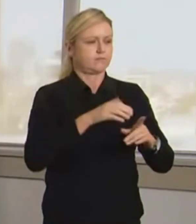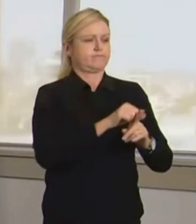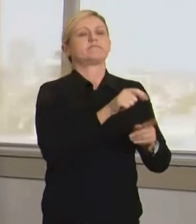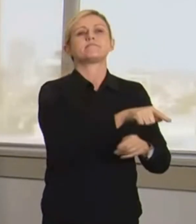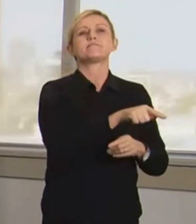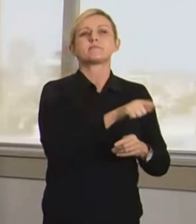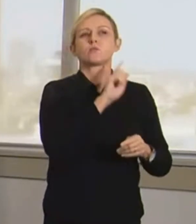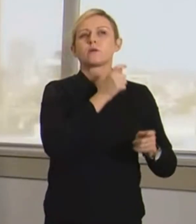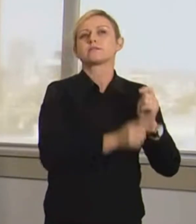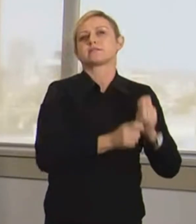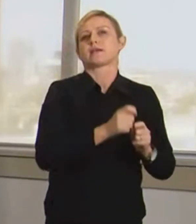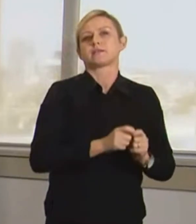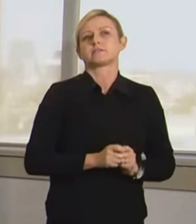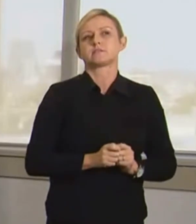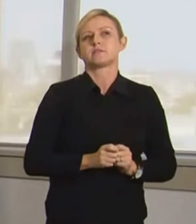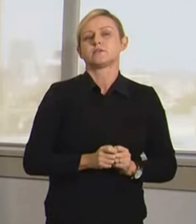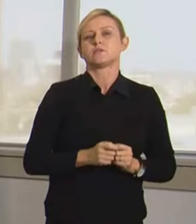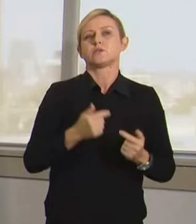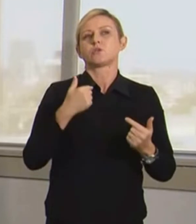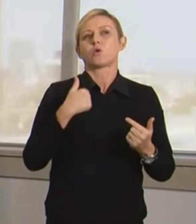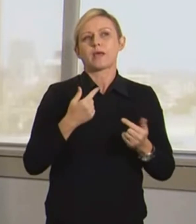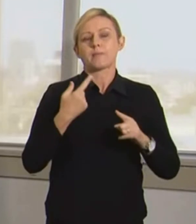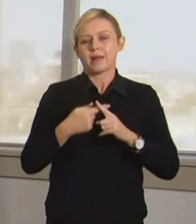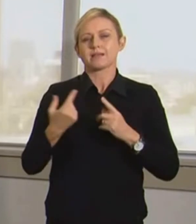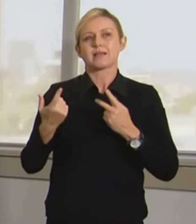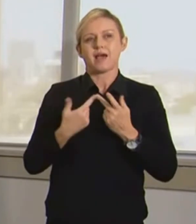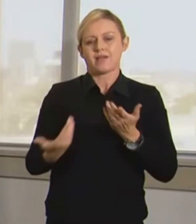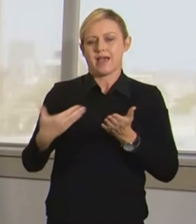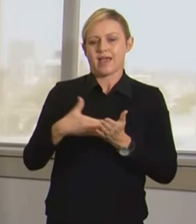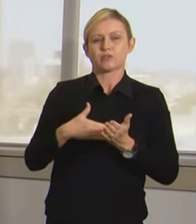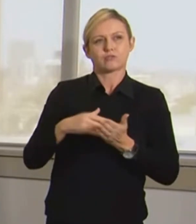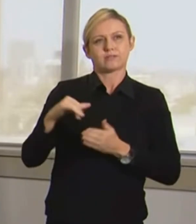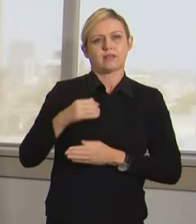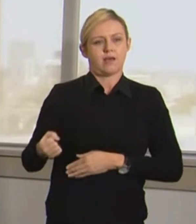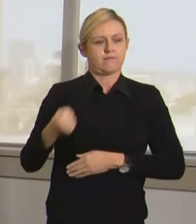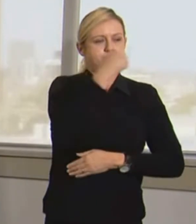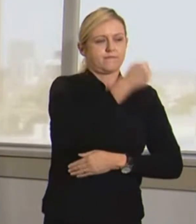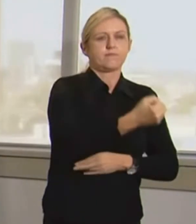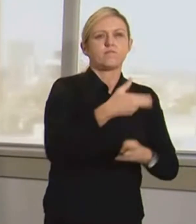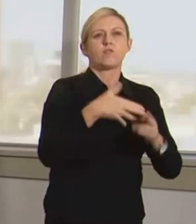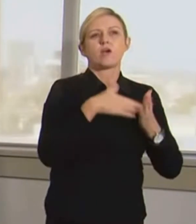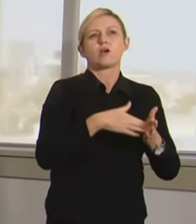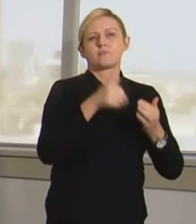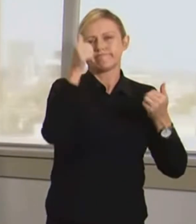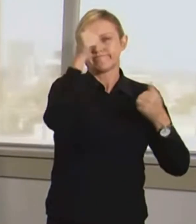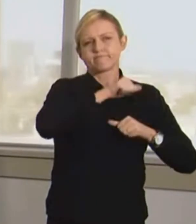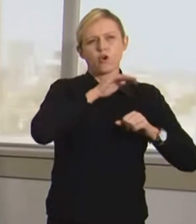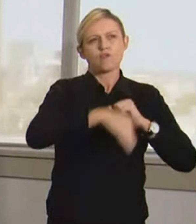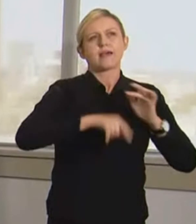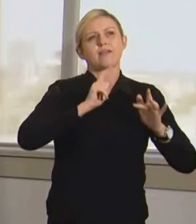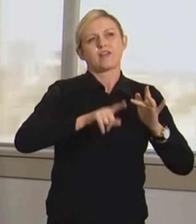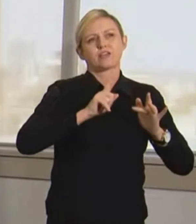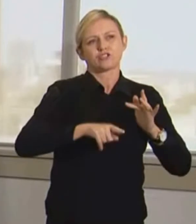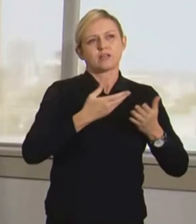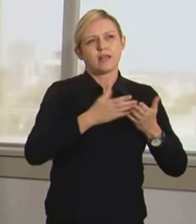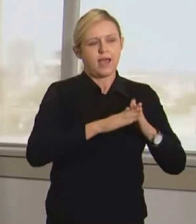indicated, we are putting a further infection control presence in the facility to support the supervision of staff and